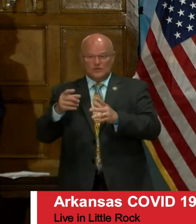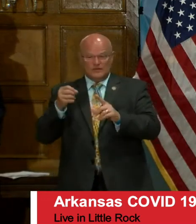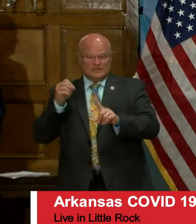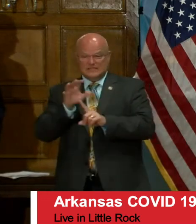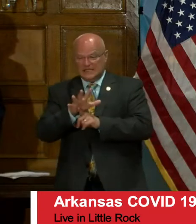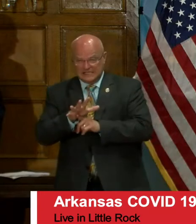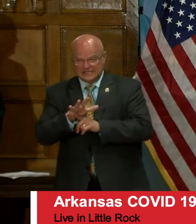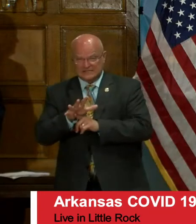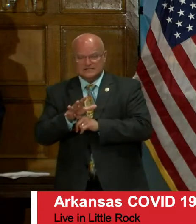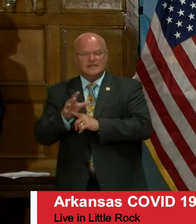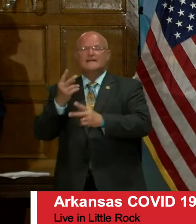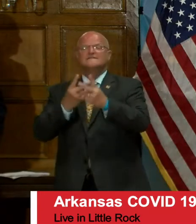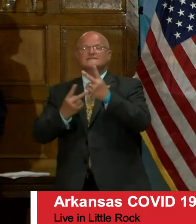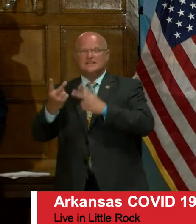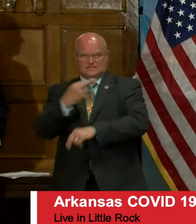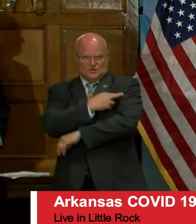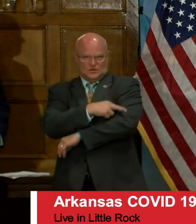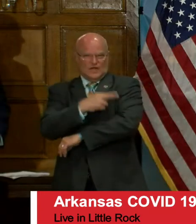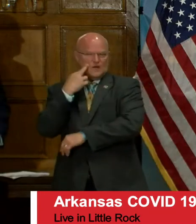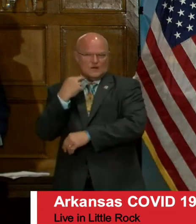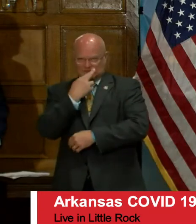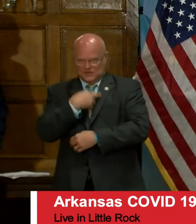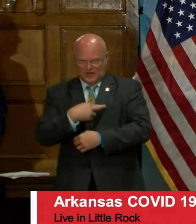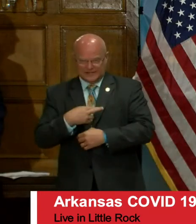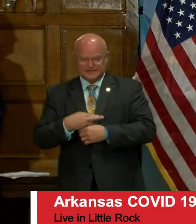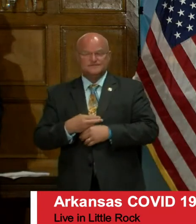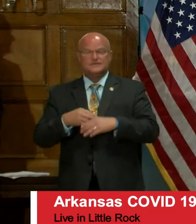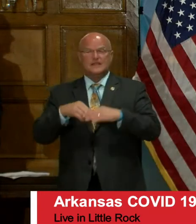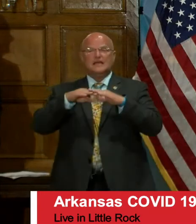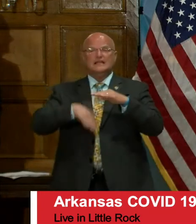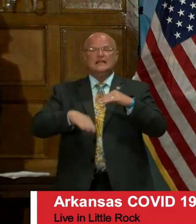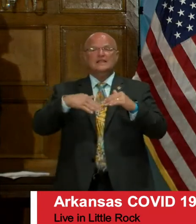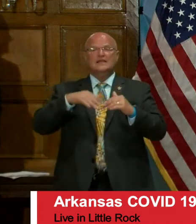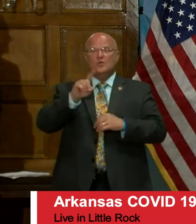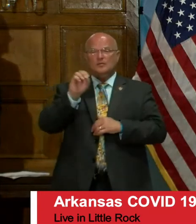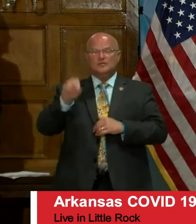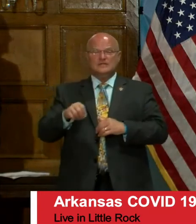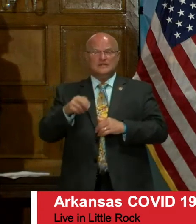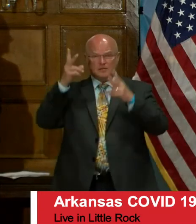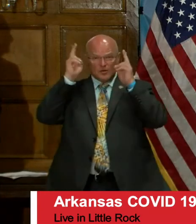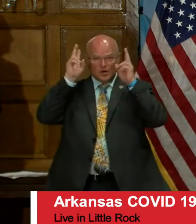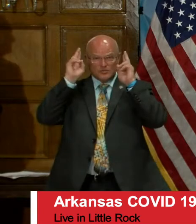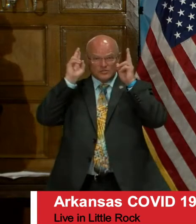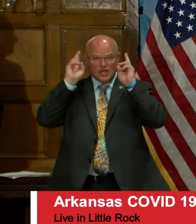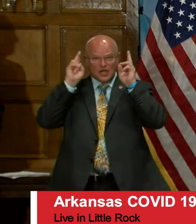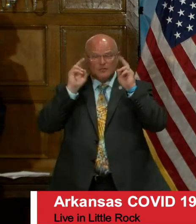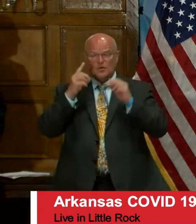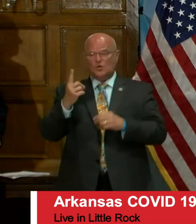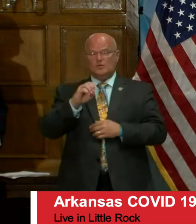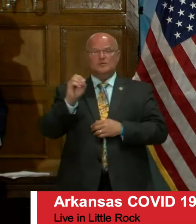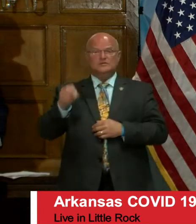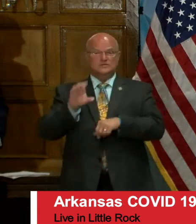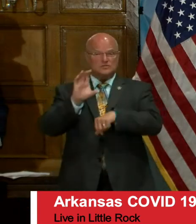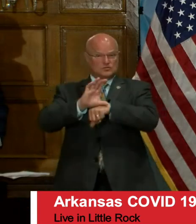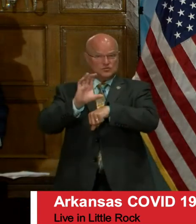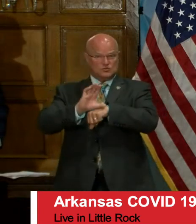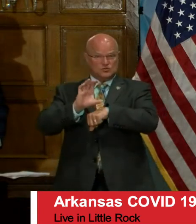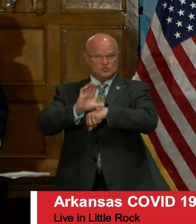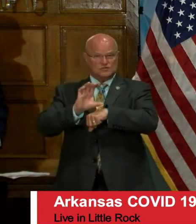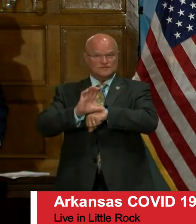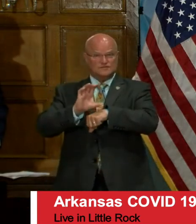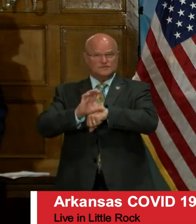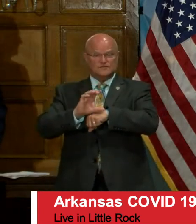they got it. They just had visited a restaurant. Less than 1% had been to a barber shop, 1% to a church,